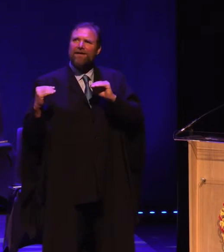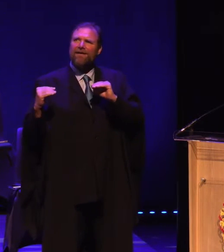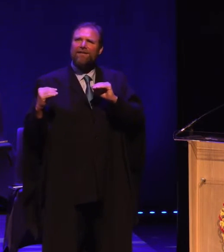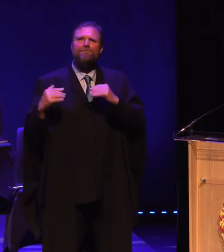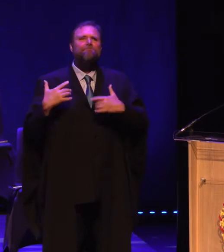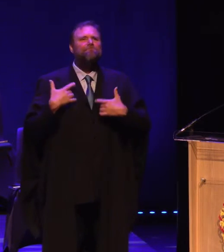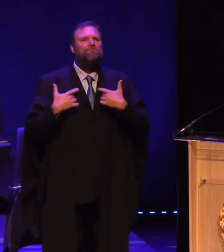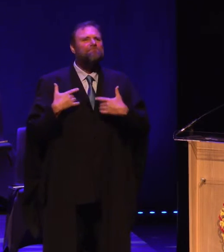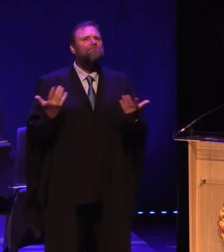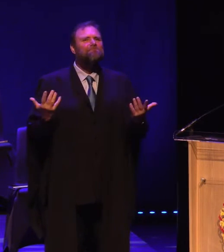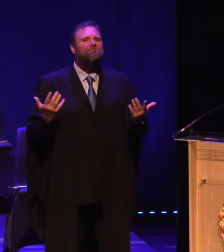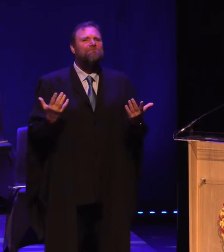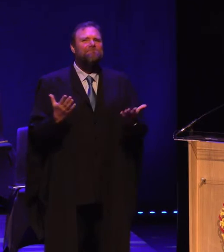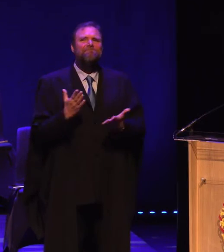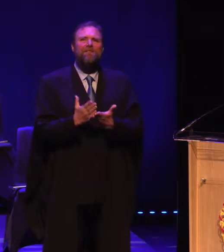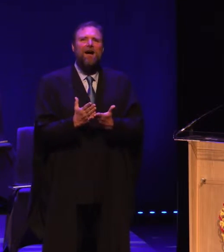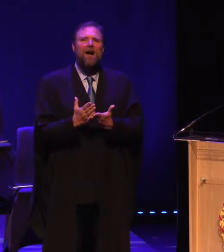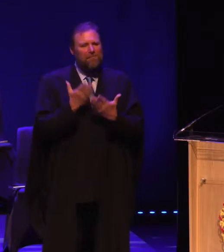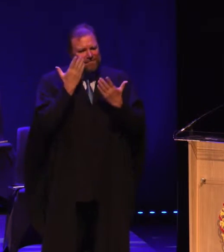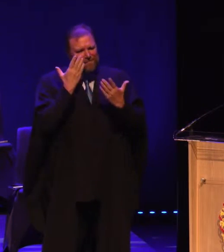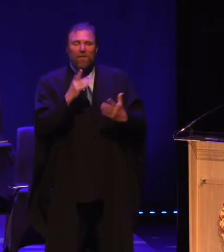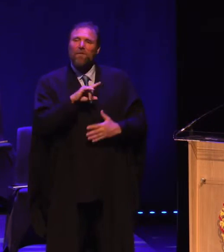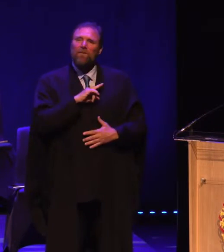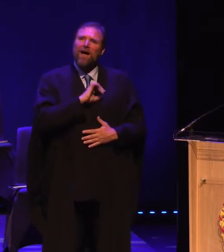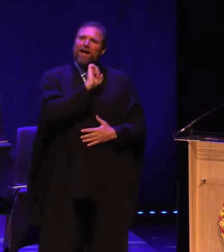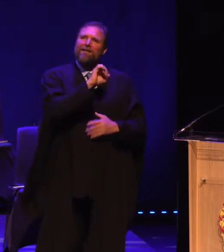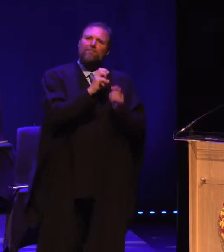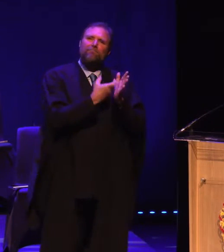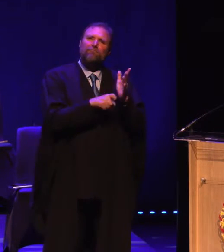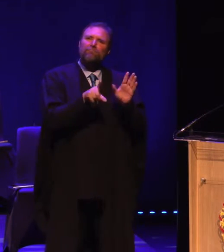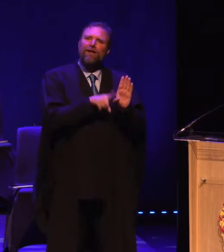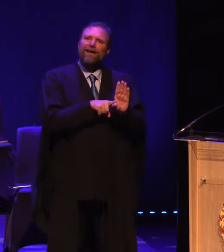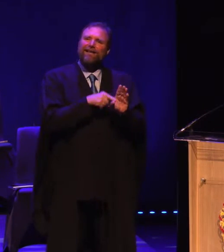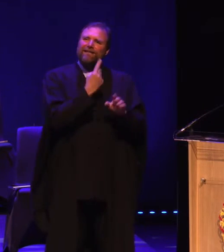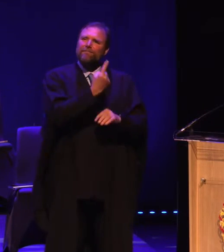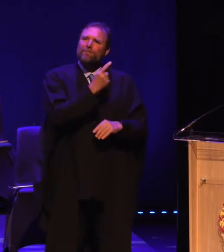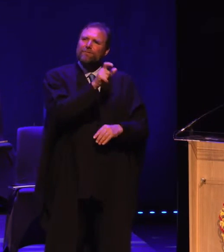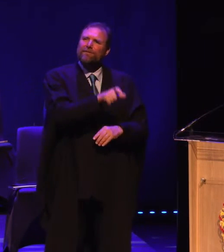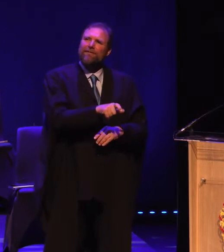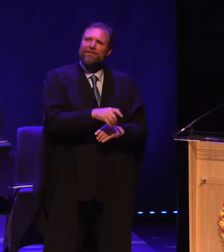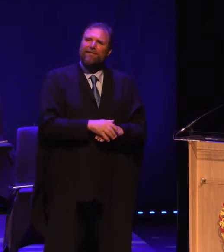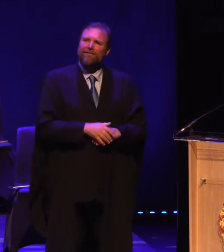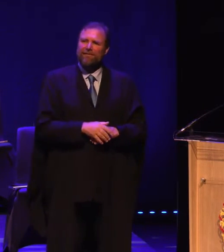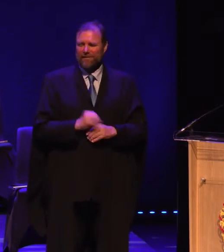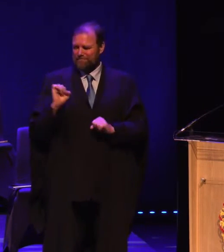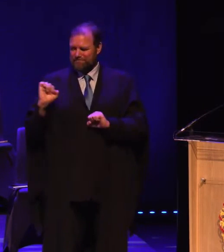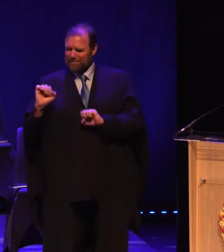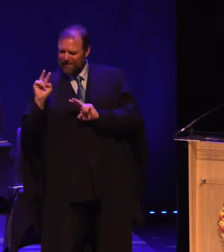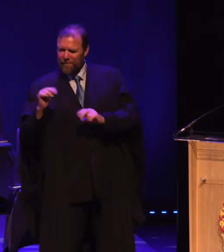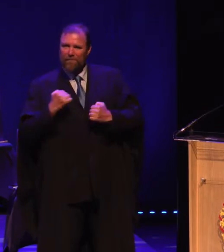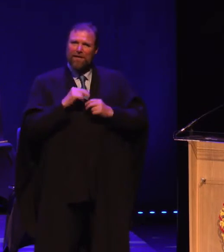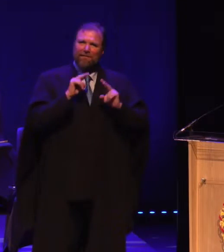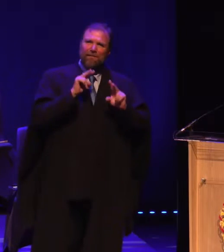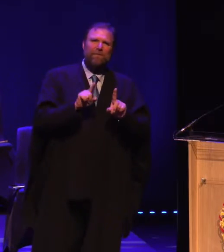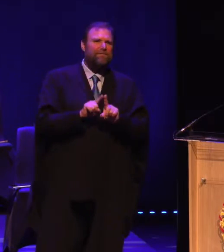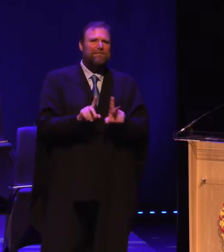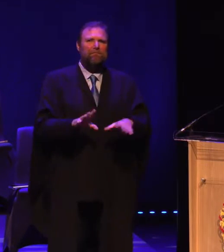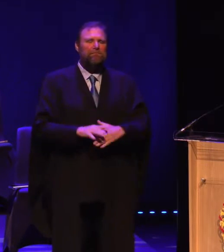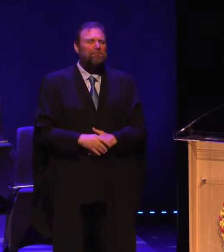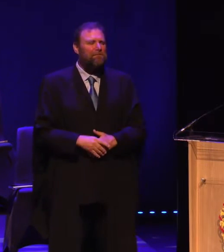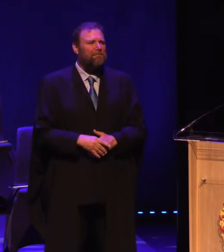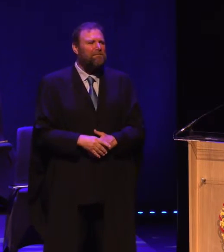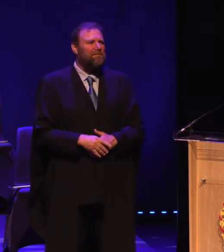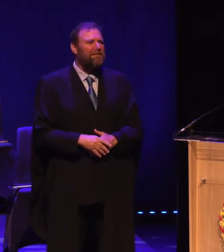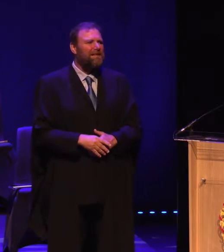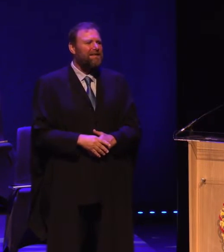I have to say is very reflective of Bradley as a person. So I think that's testament to him and his qualities. So